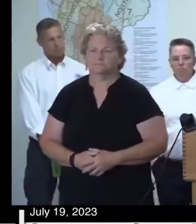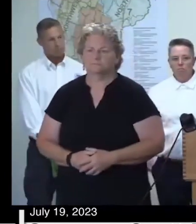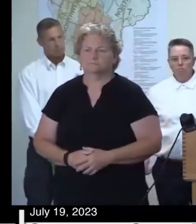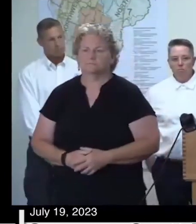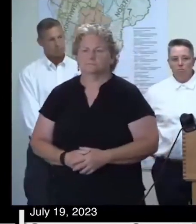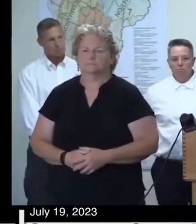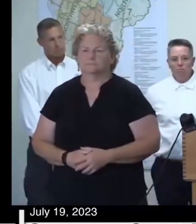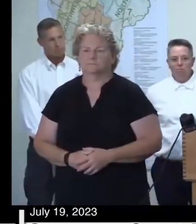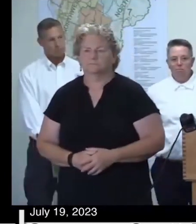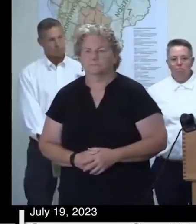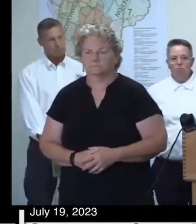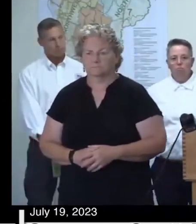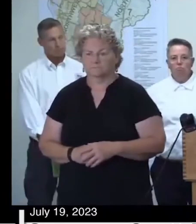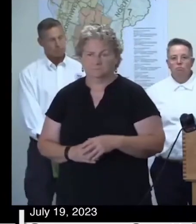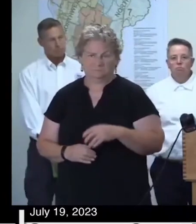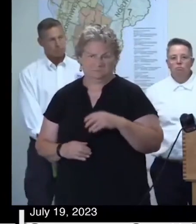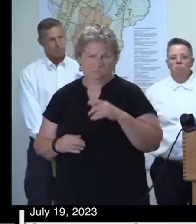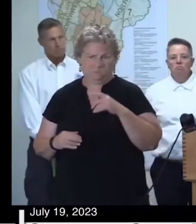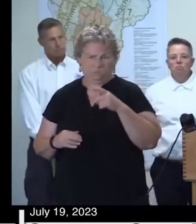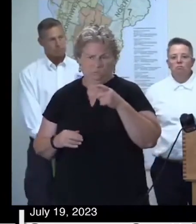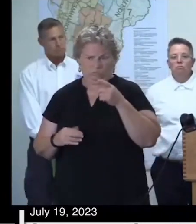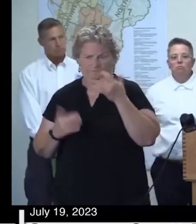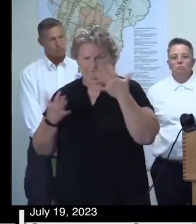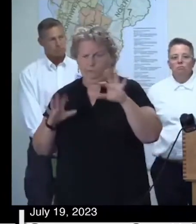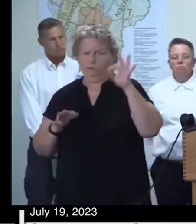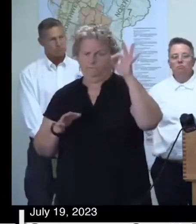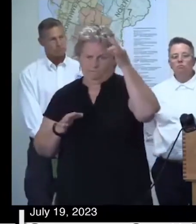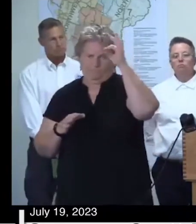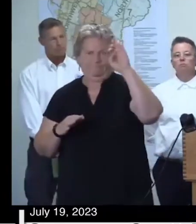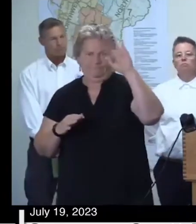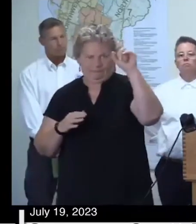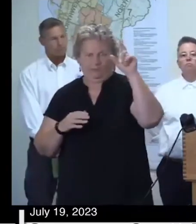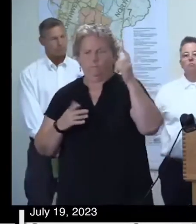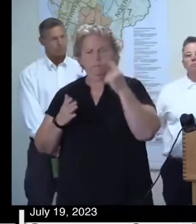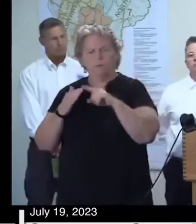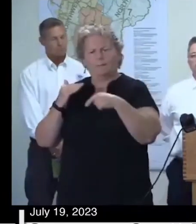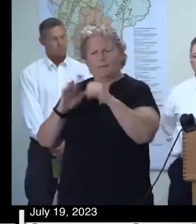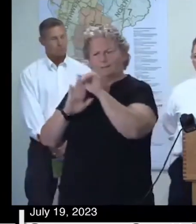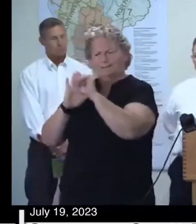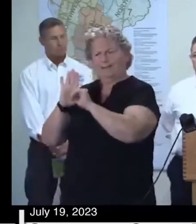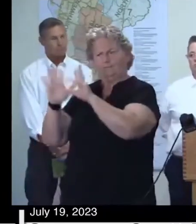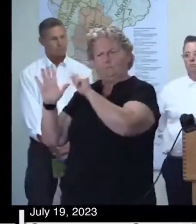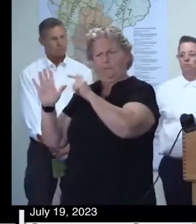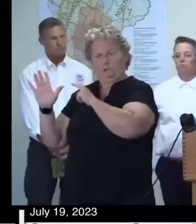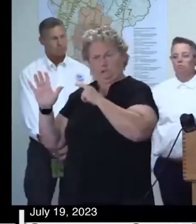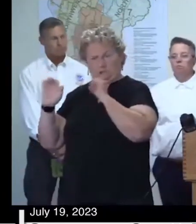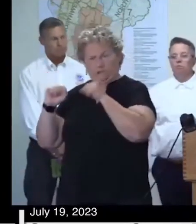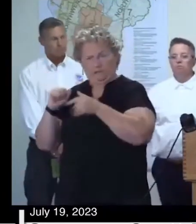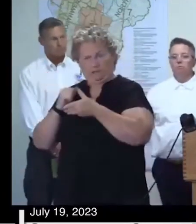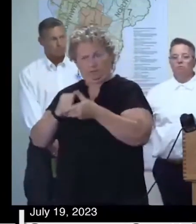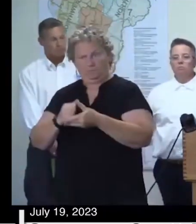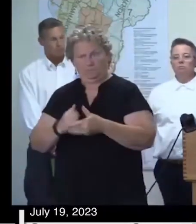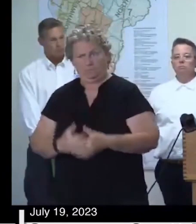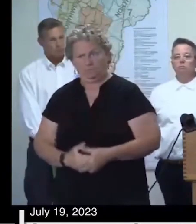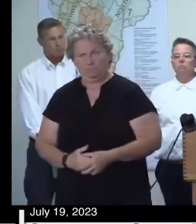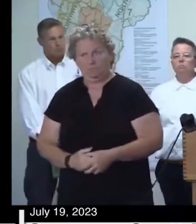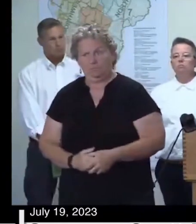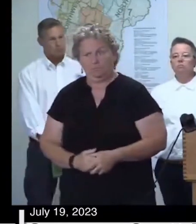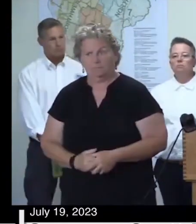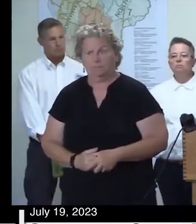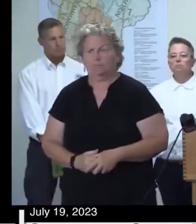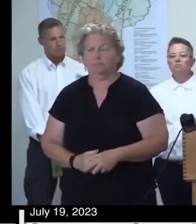this period of time, the response, then in the recovery, and we're working on issues right